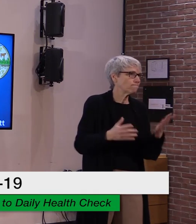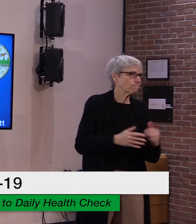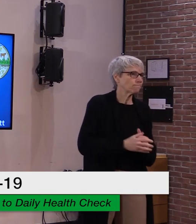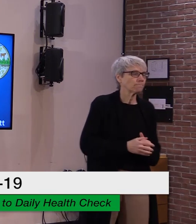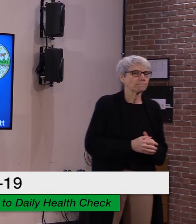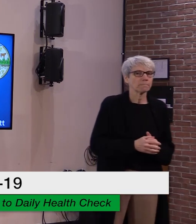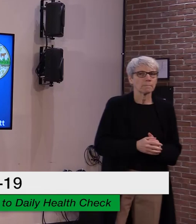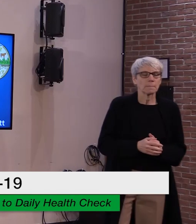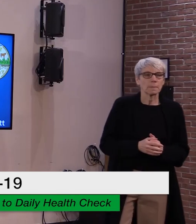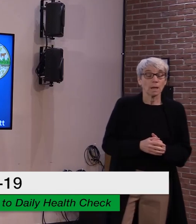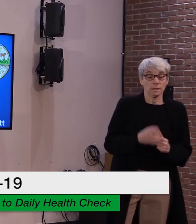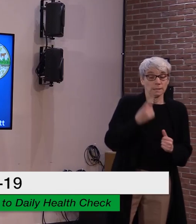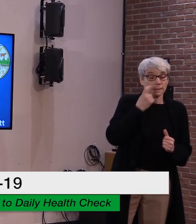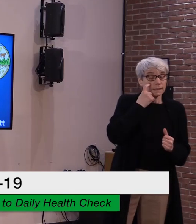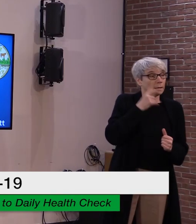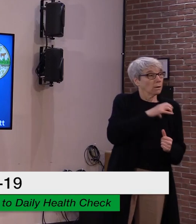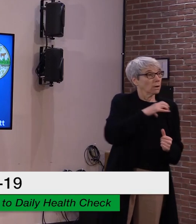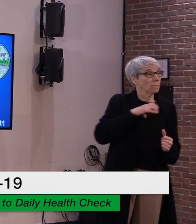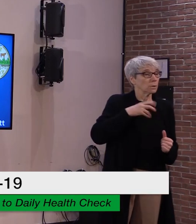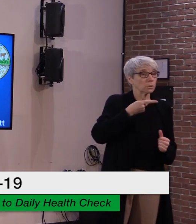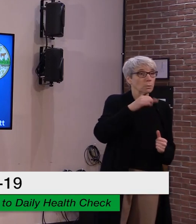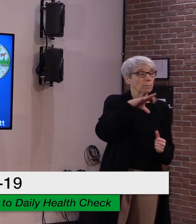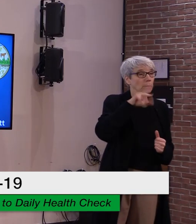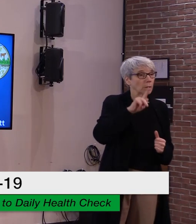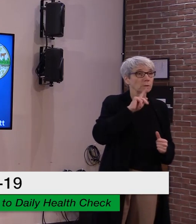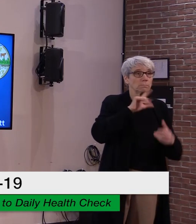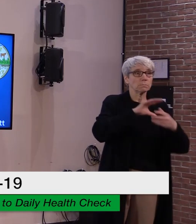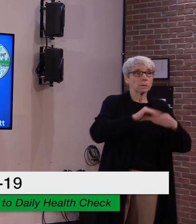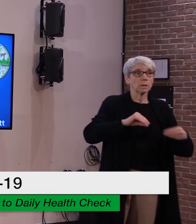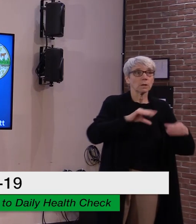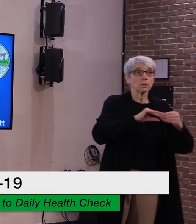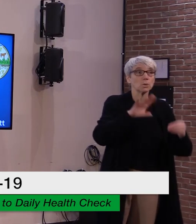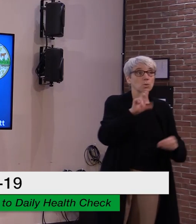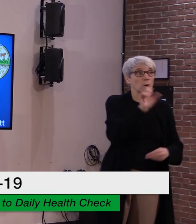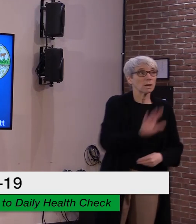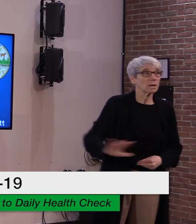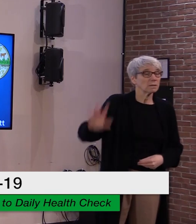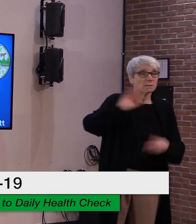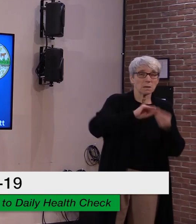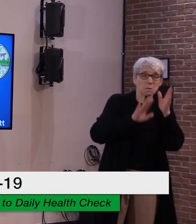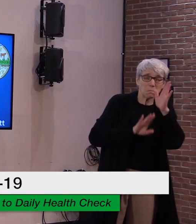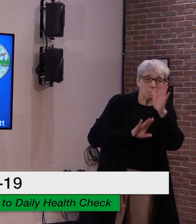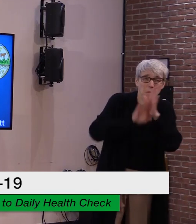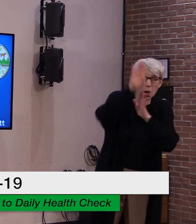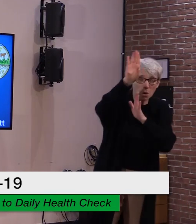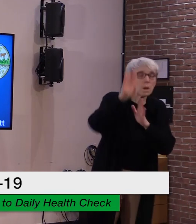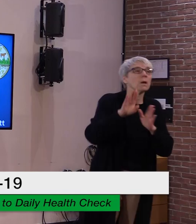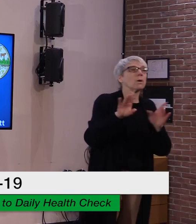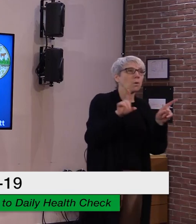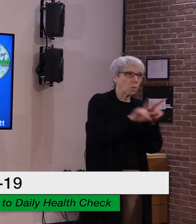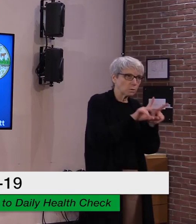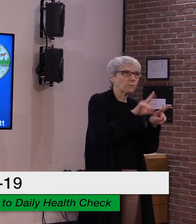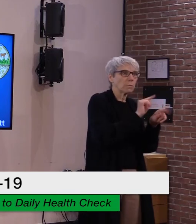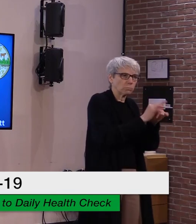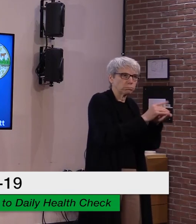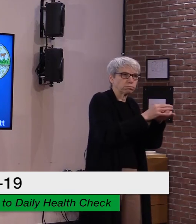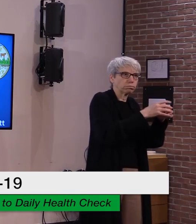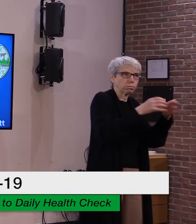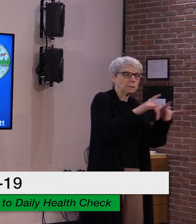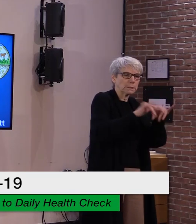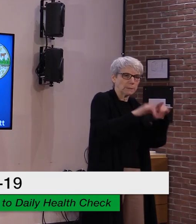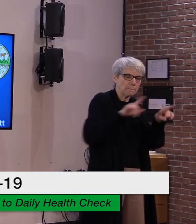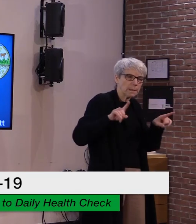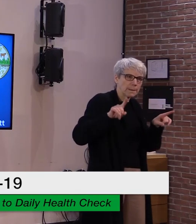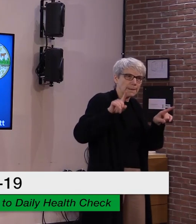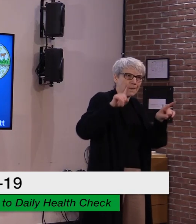so we've just heard from commissioner pichak that the surging cases we're seeing around the country and here in vermont is trending